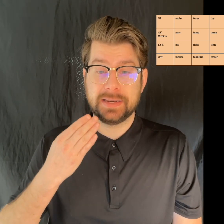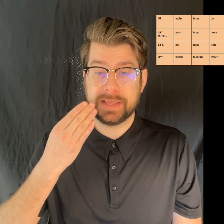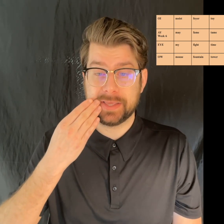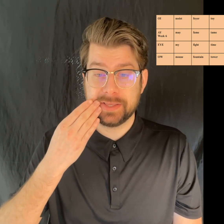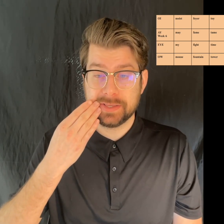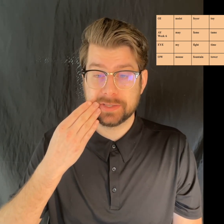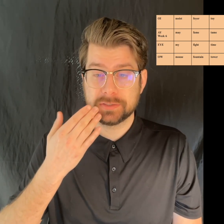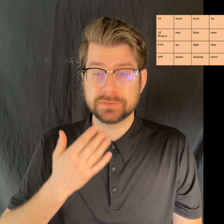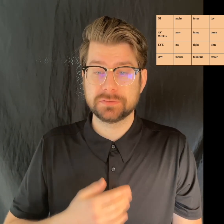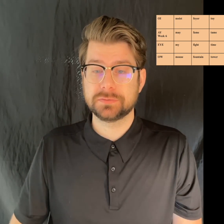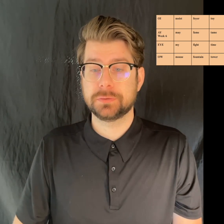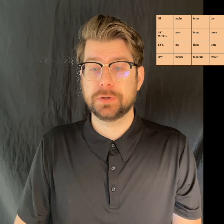zany,